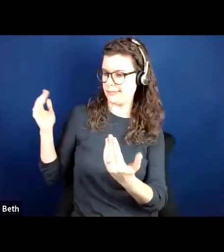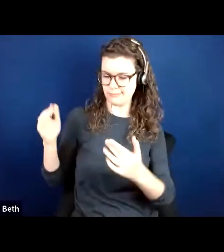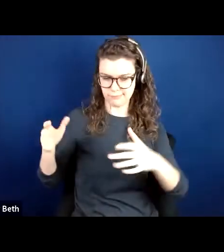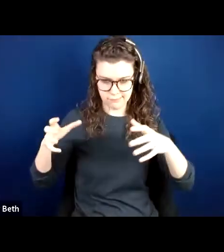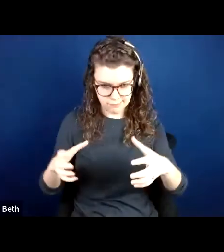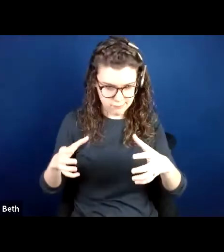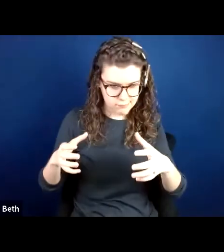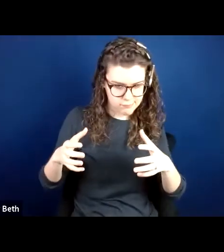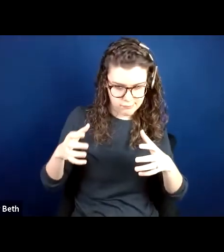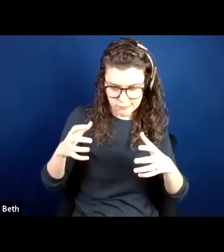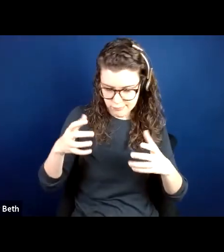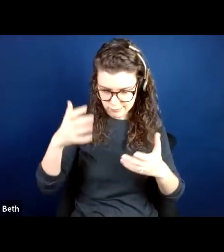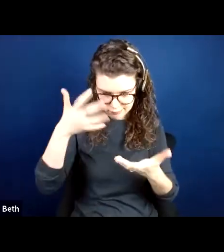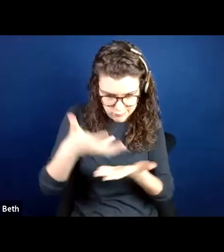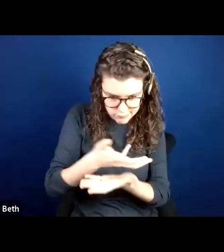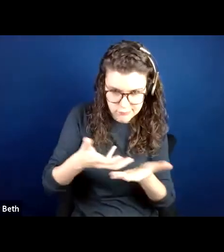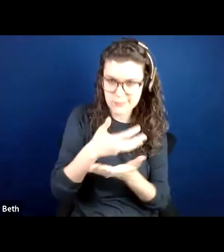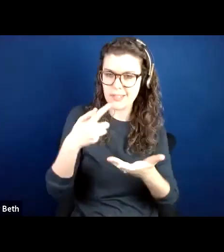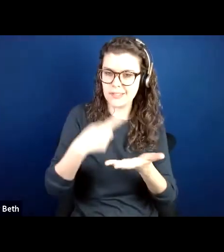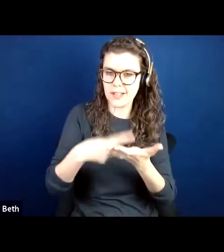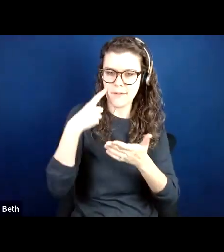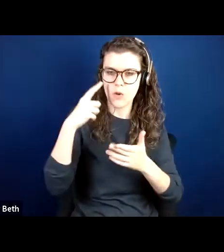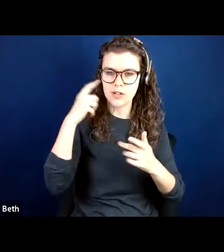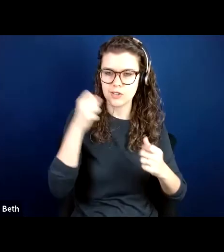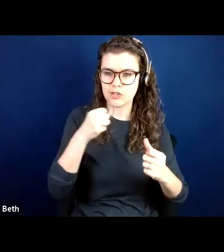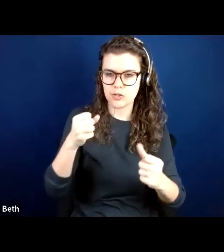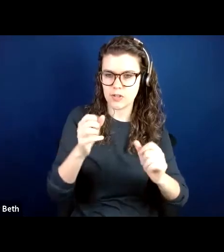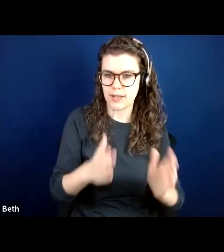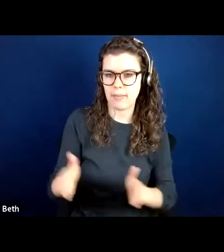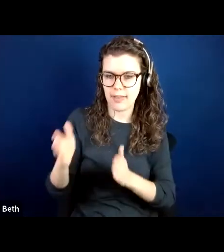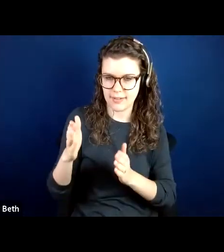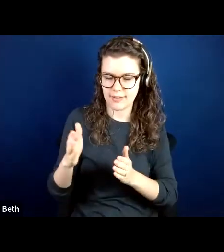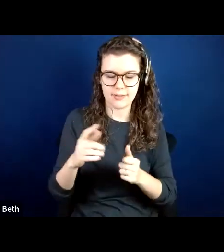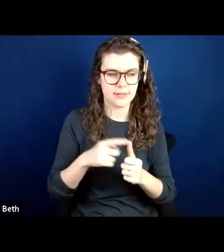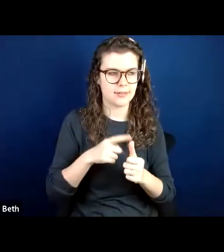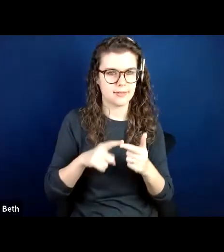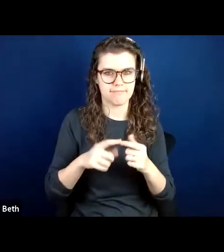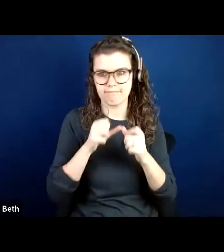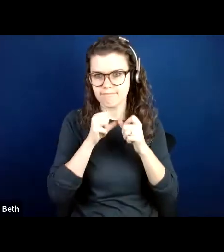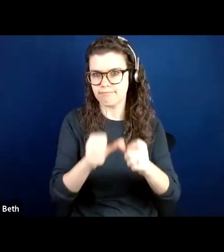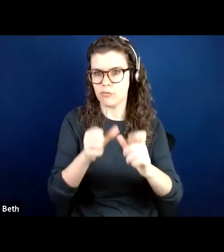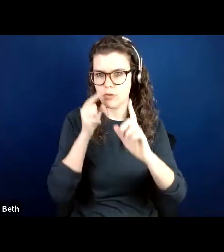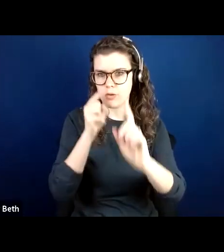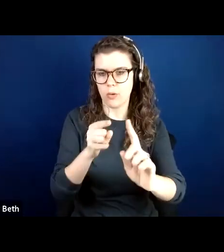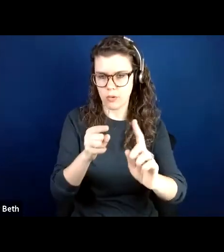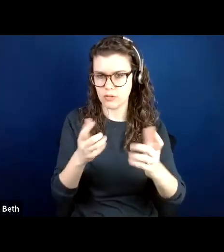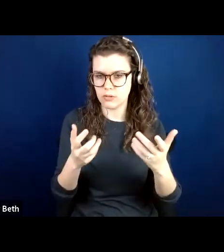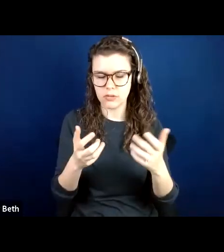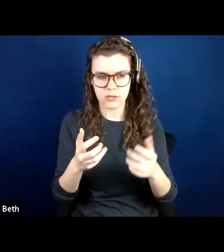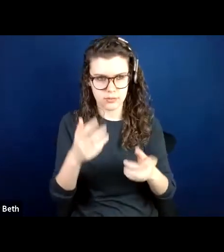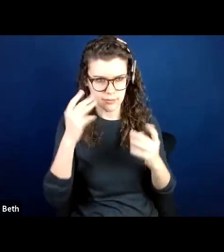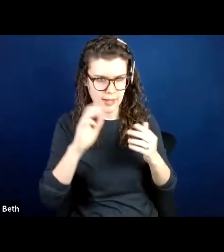our strategic planning and our long-standing goals moving forward with these advocacy